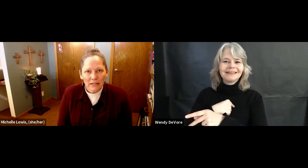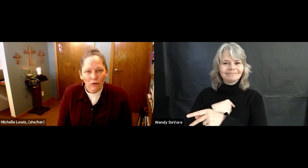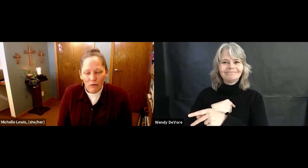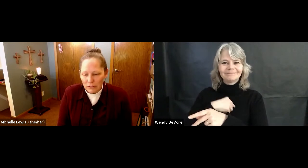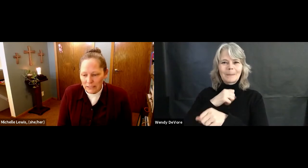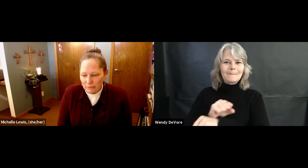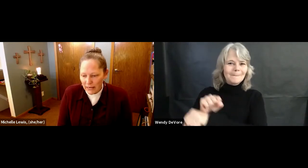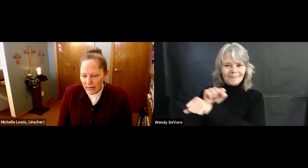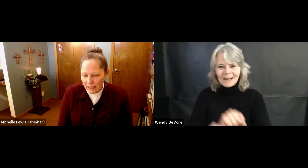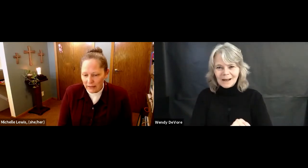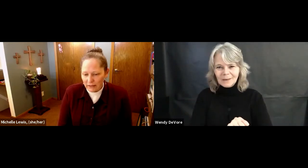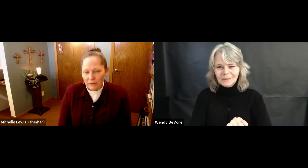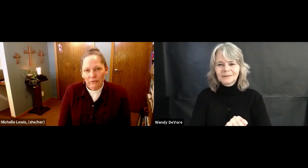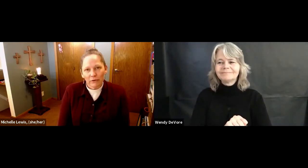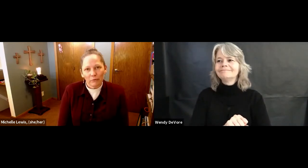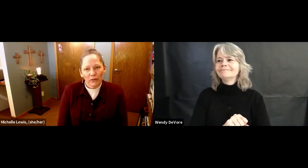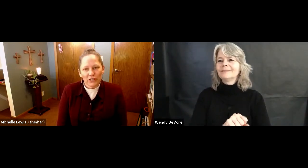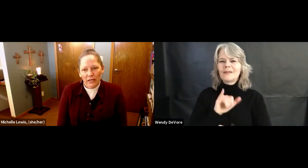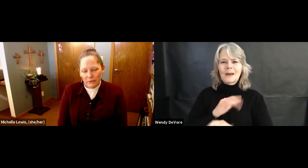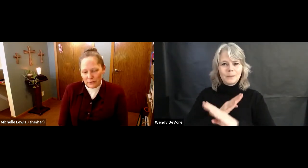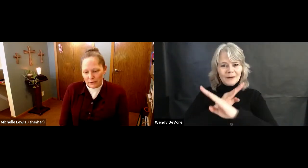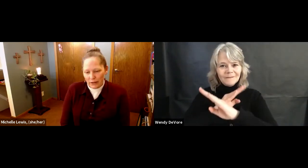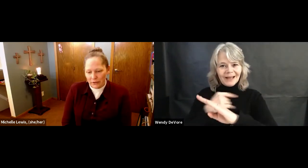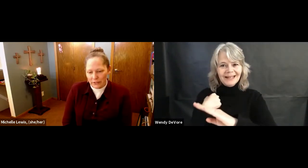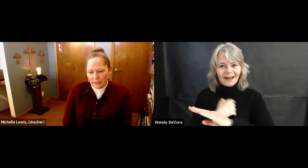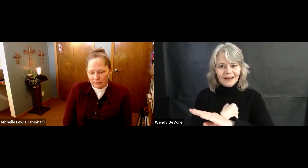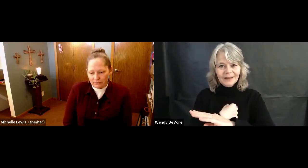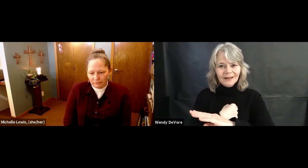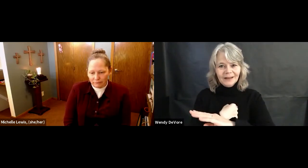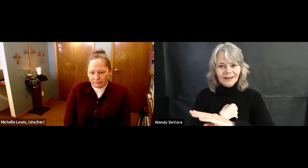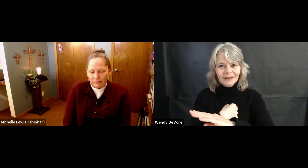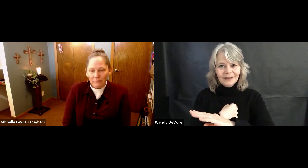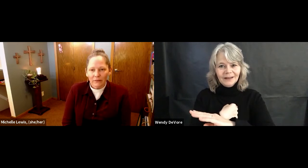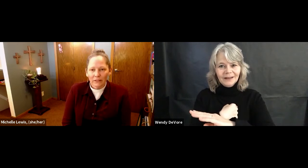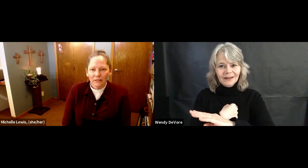Things that hold us back from reaching out to others.